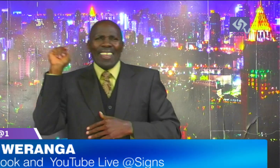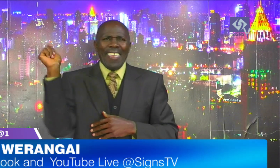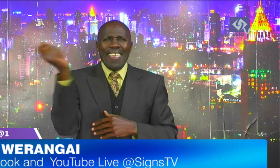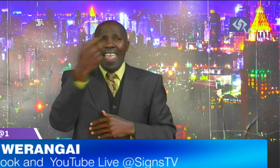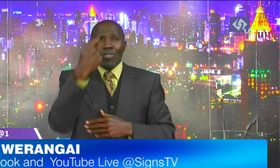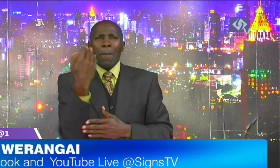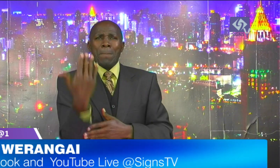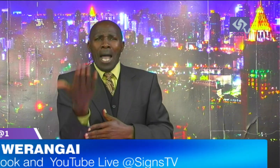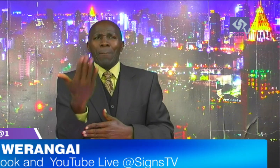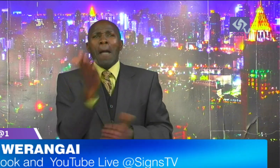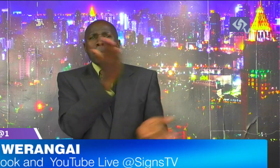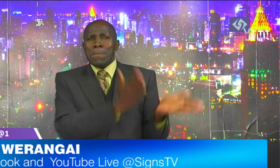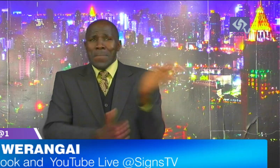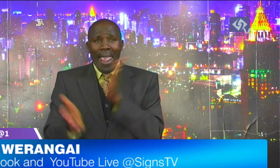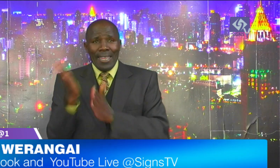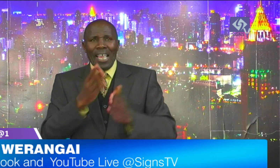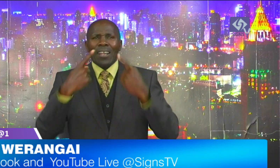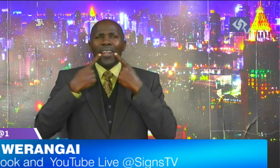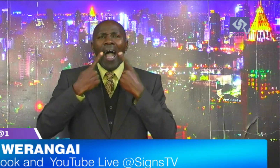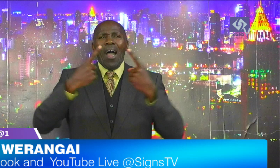Plan. Announcing the plan,